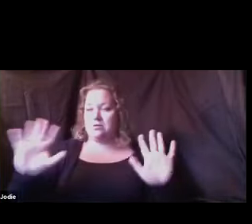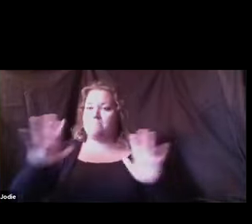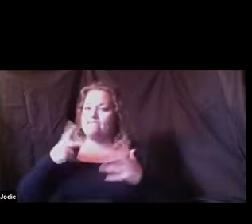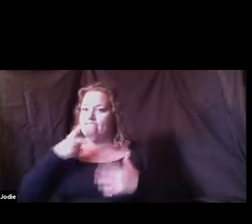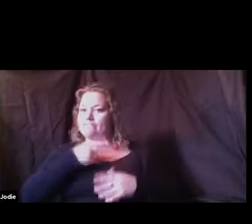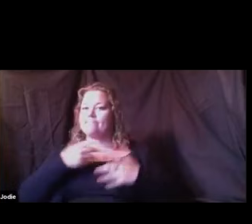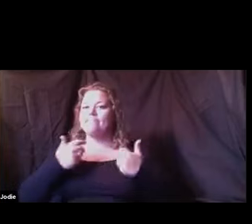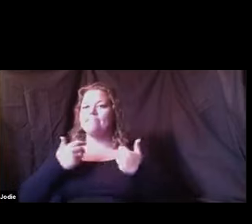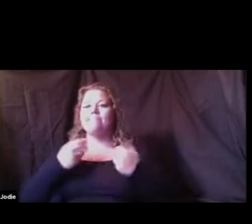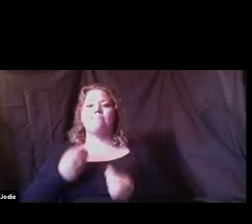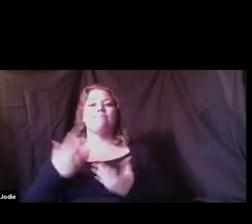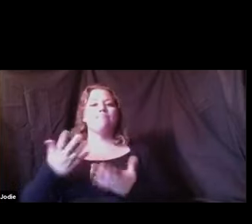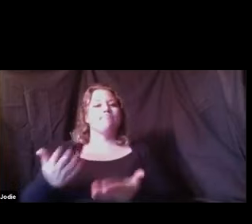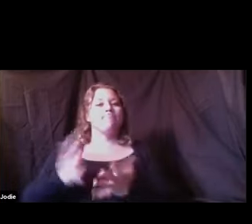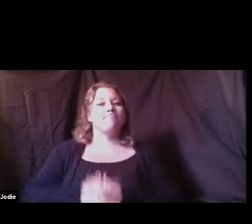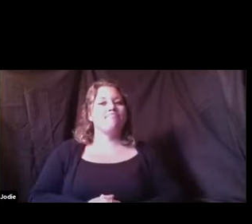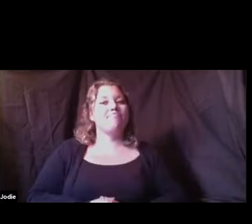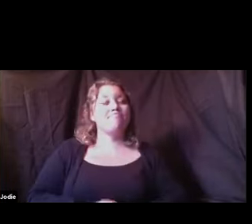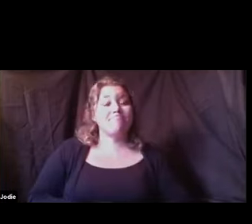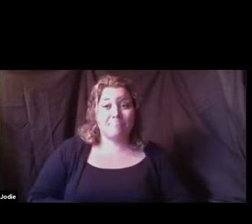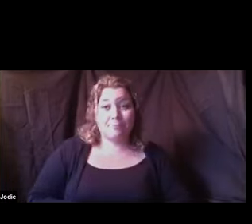for questions.